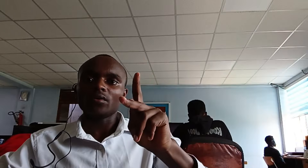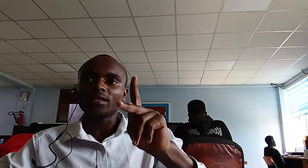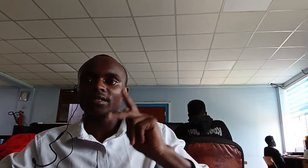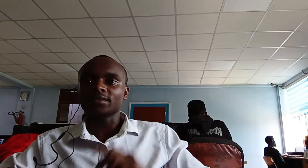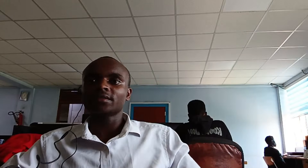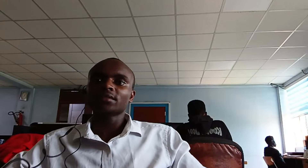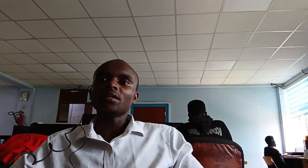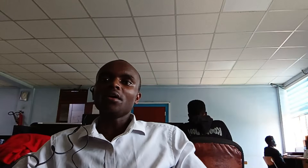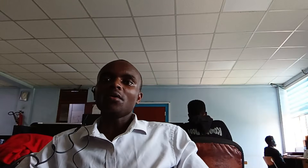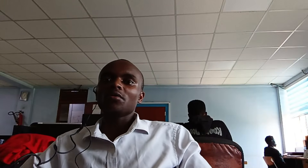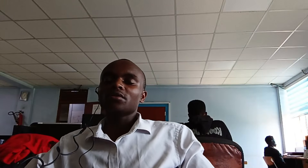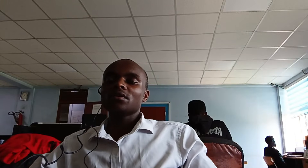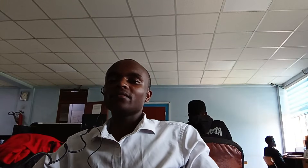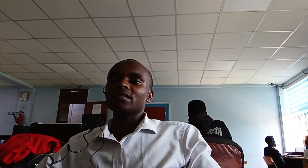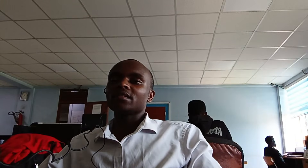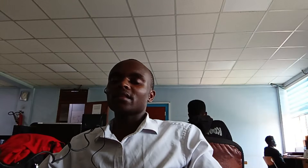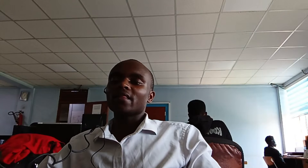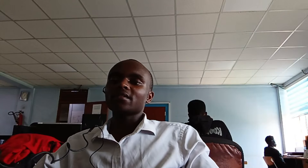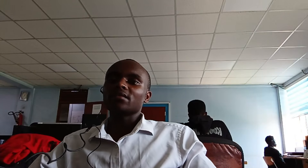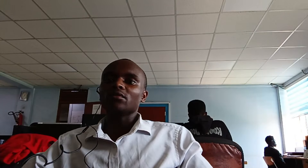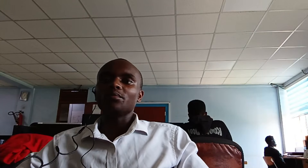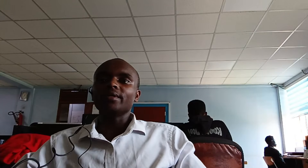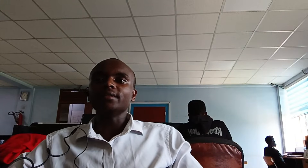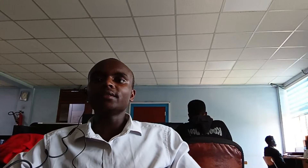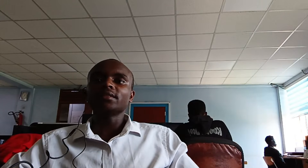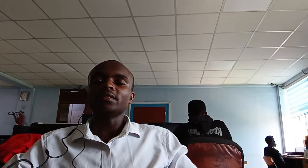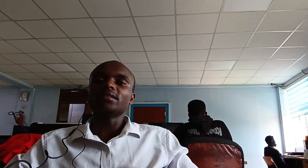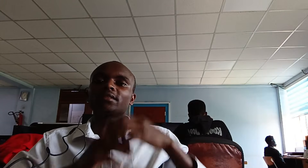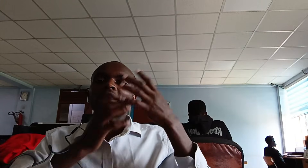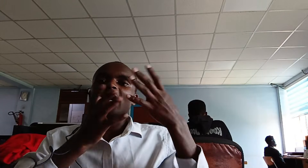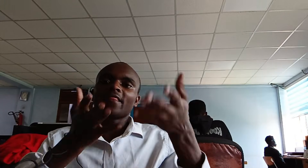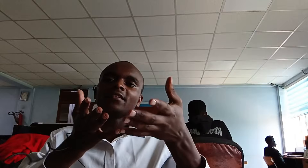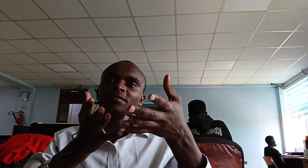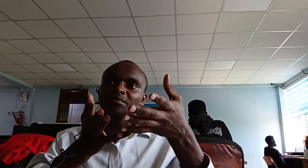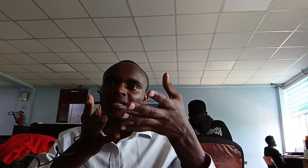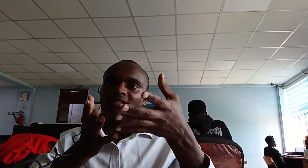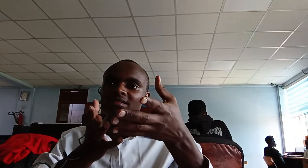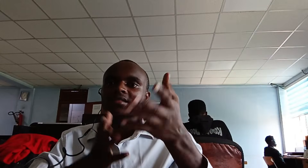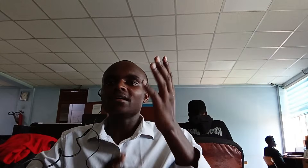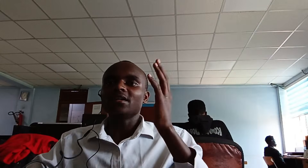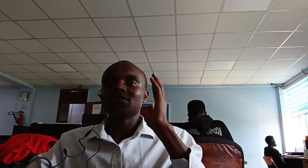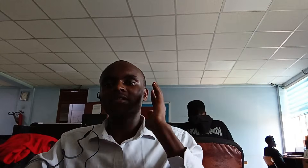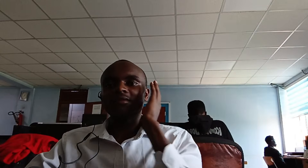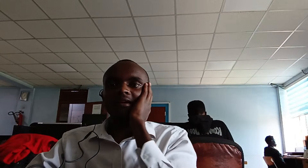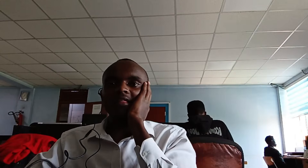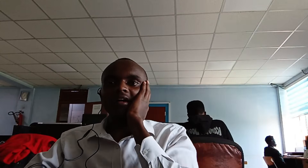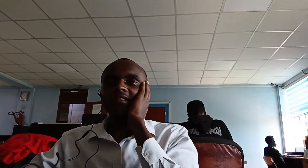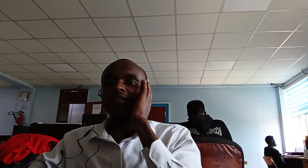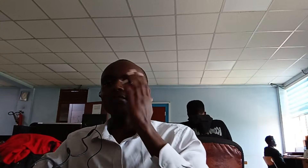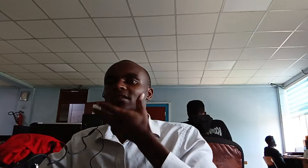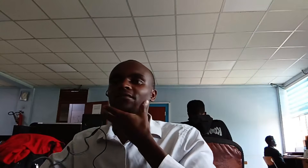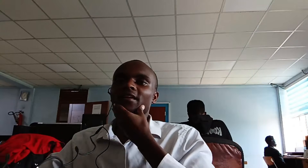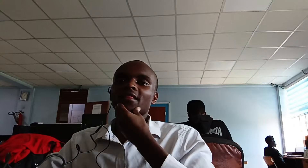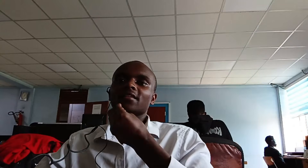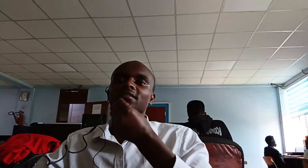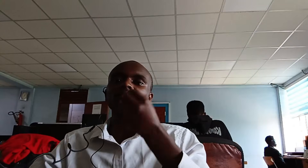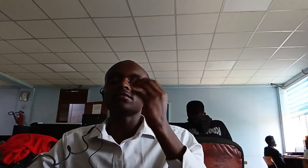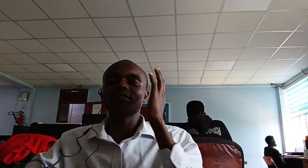Okay. You also have the other sign for parents. It's the simplest. You sign mother and then you sign father. So it's